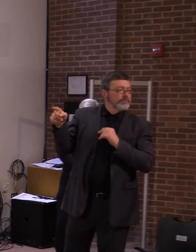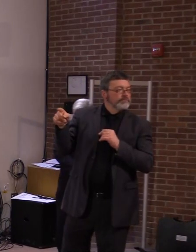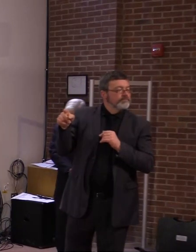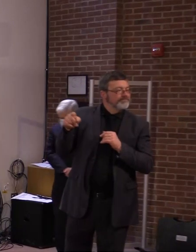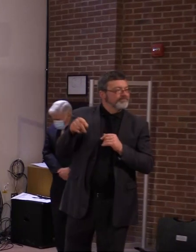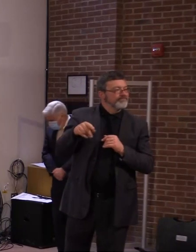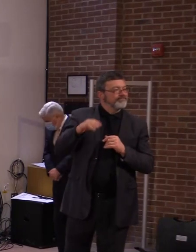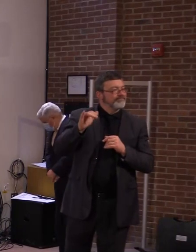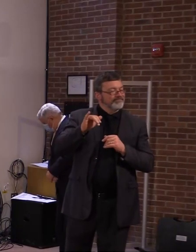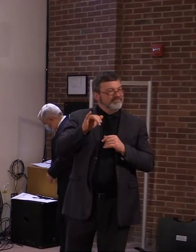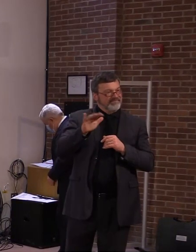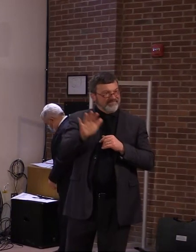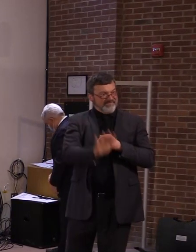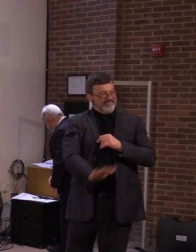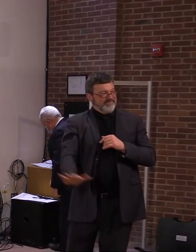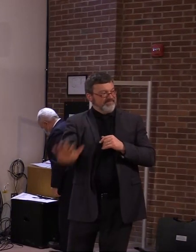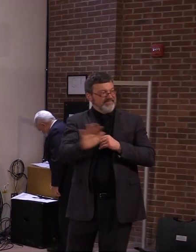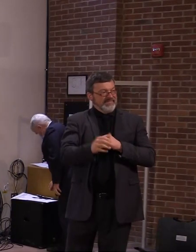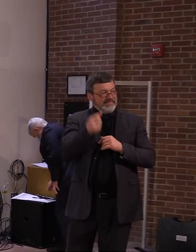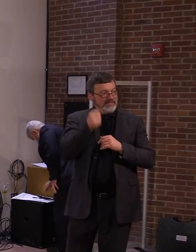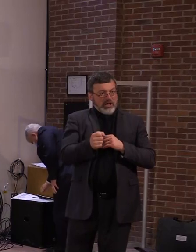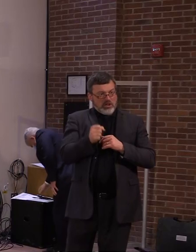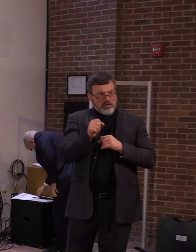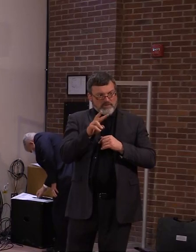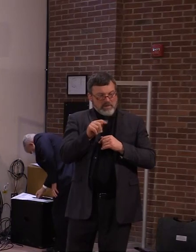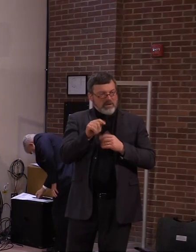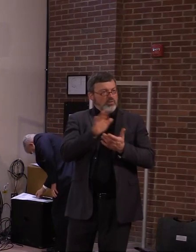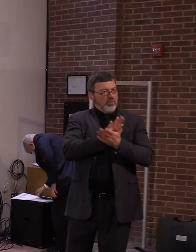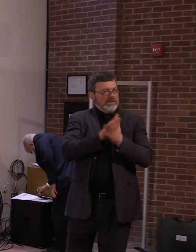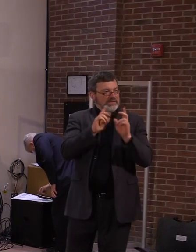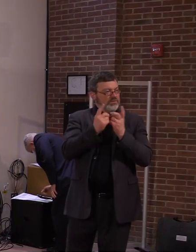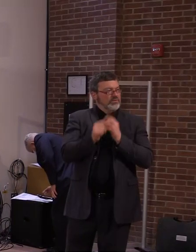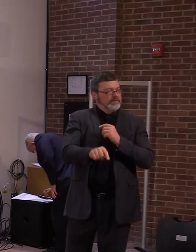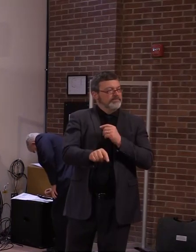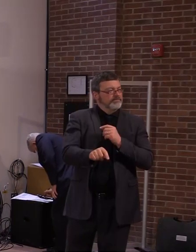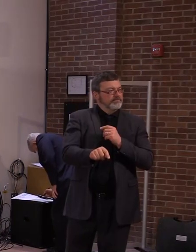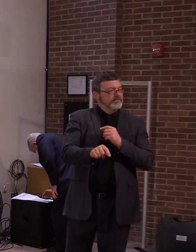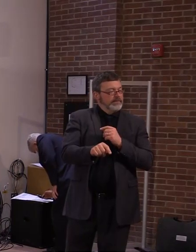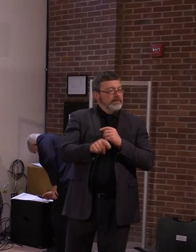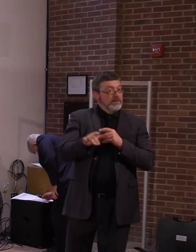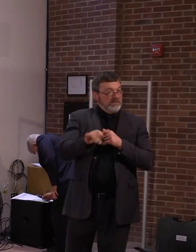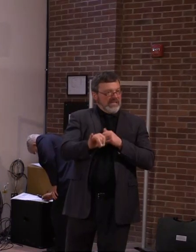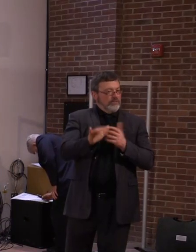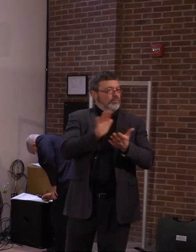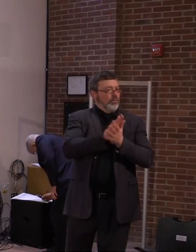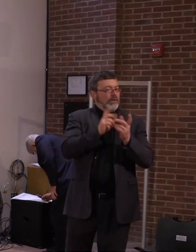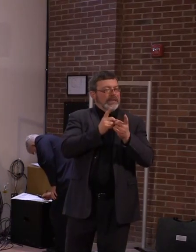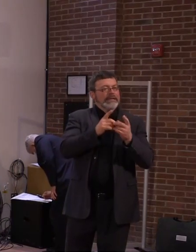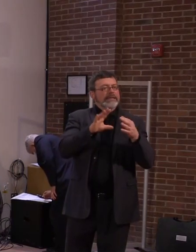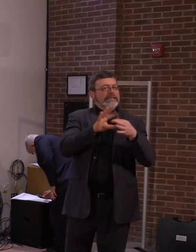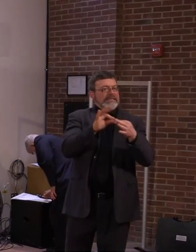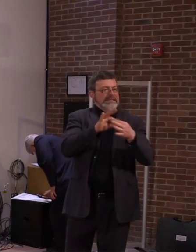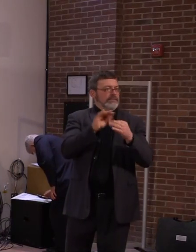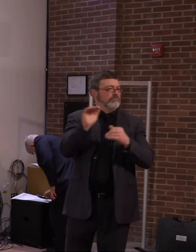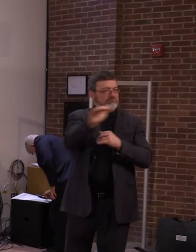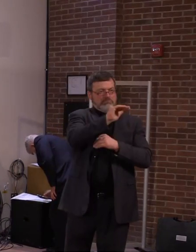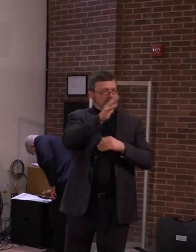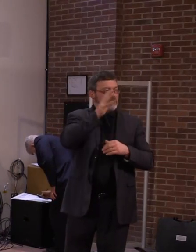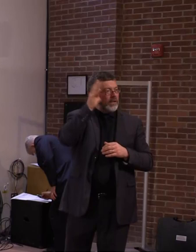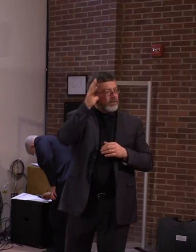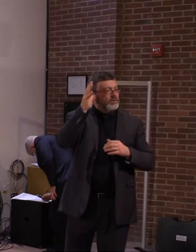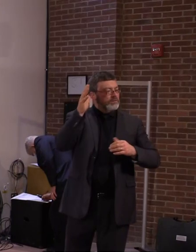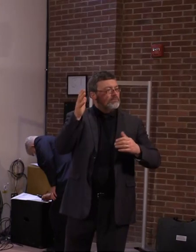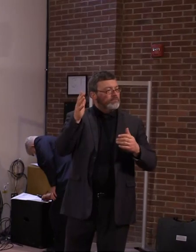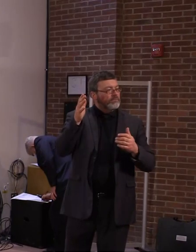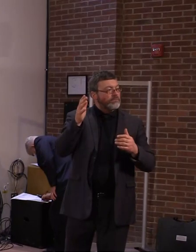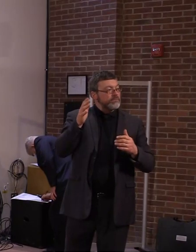in southern Vermont that is has let folks know that they're going to, in the information about